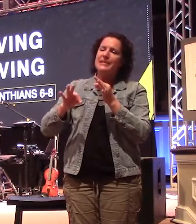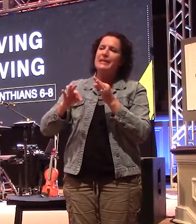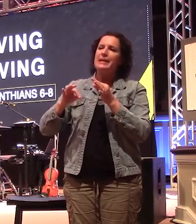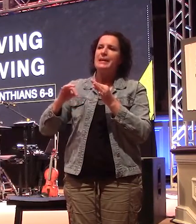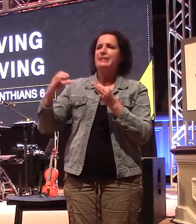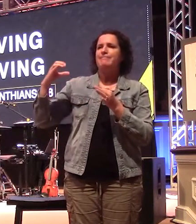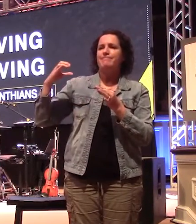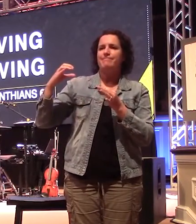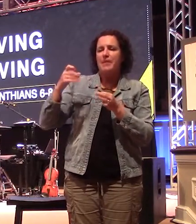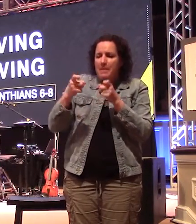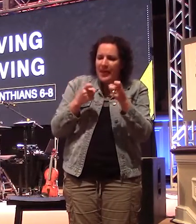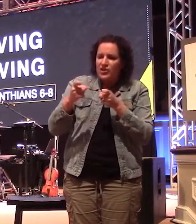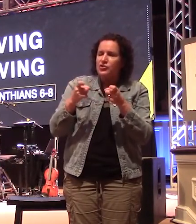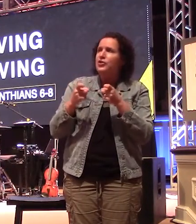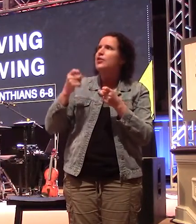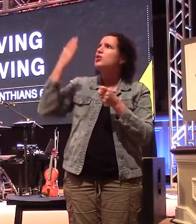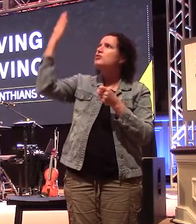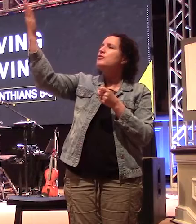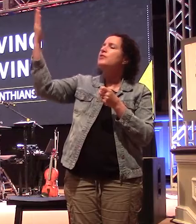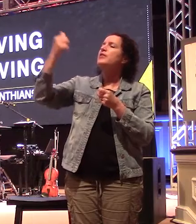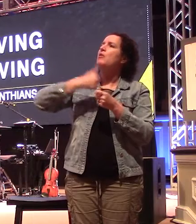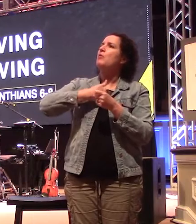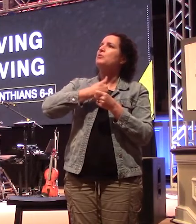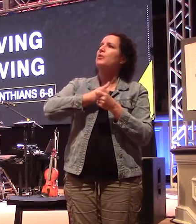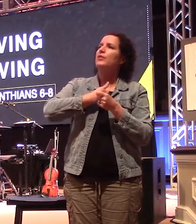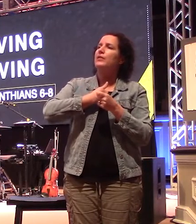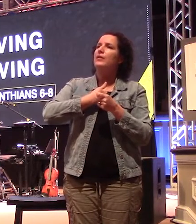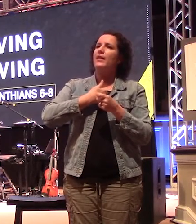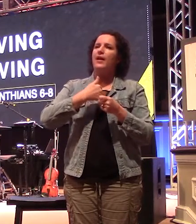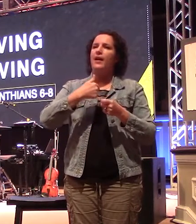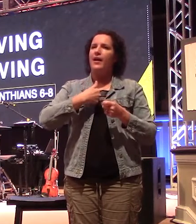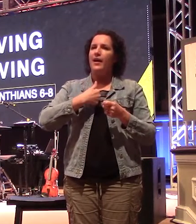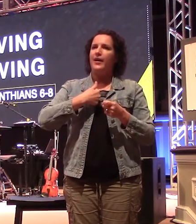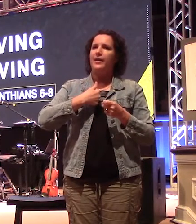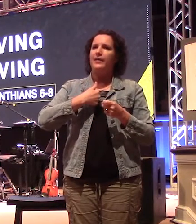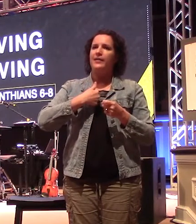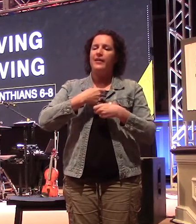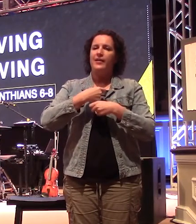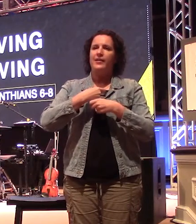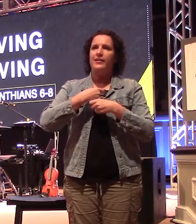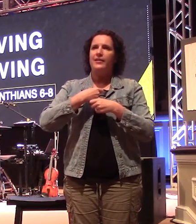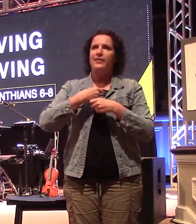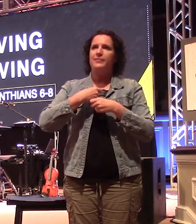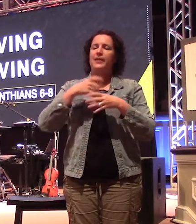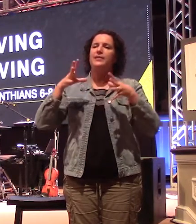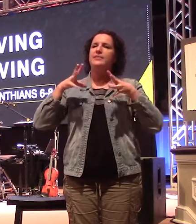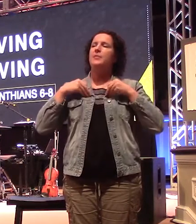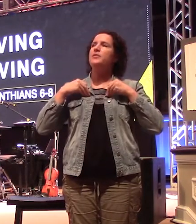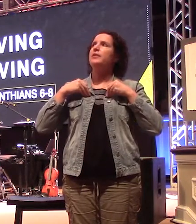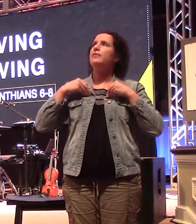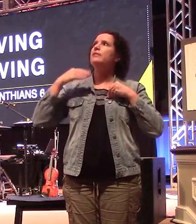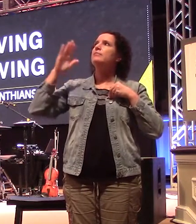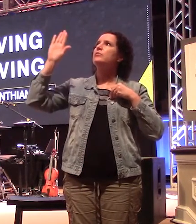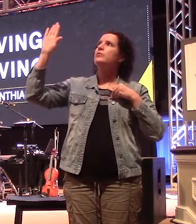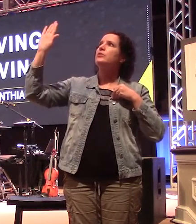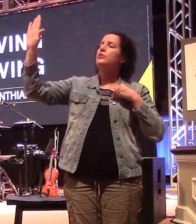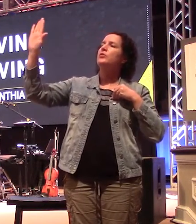you want to keep this, I'll keep it. If you want to give it, I'll give it. I am acknowledging your